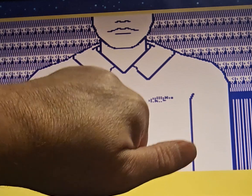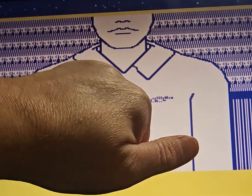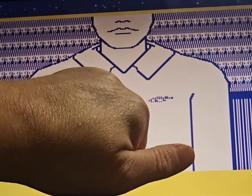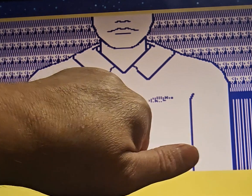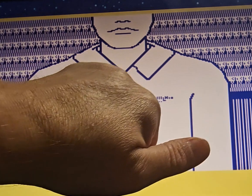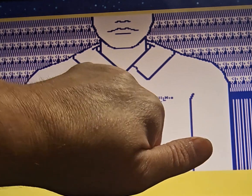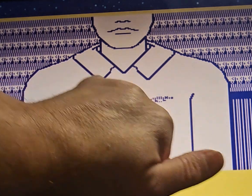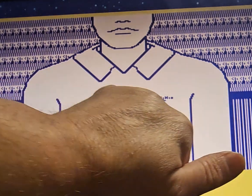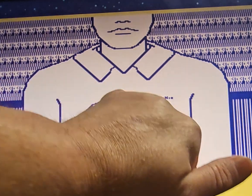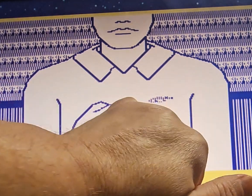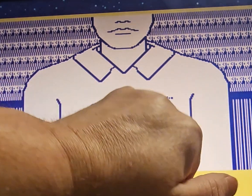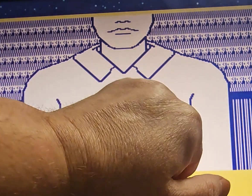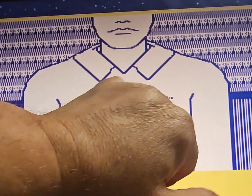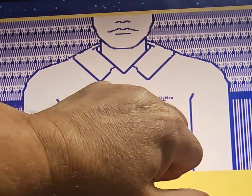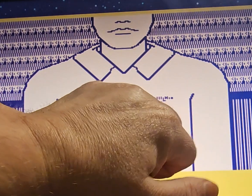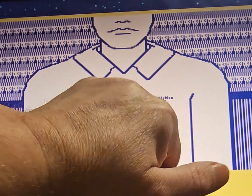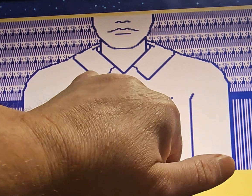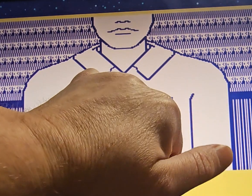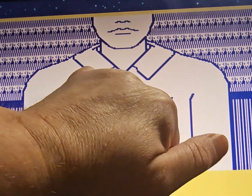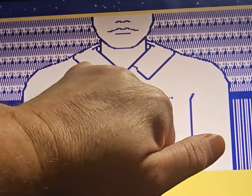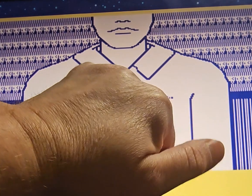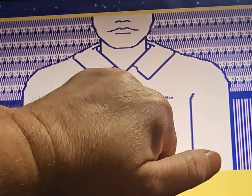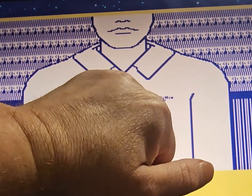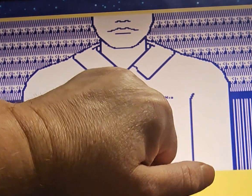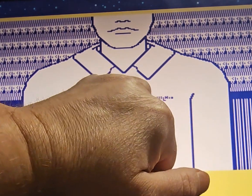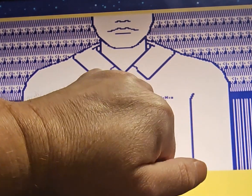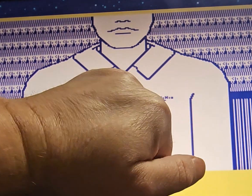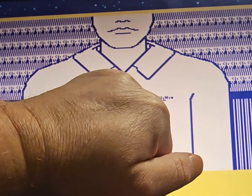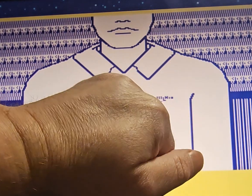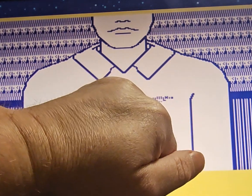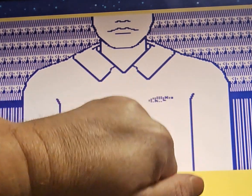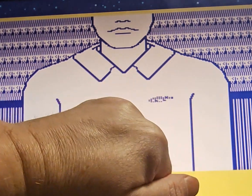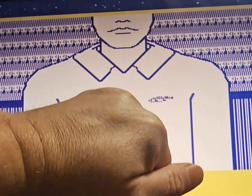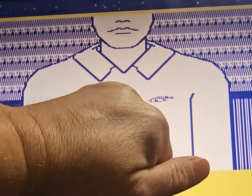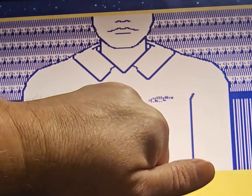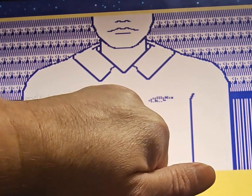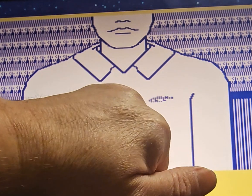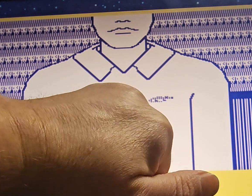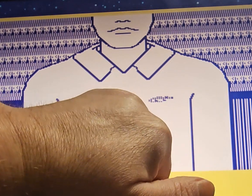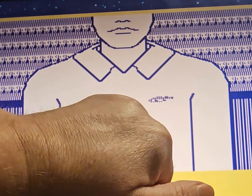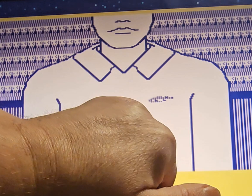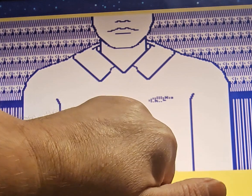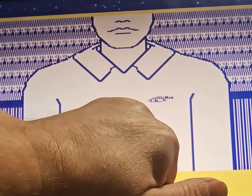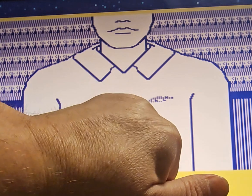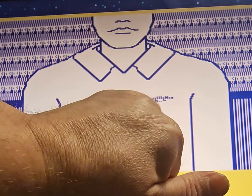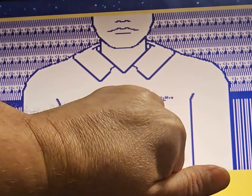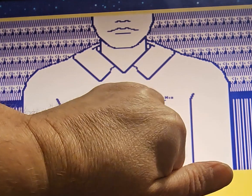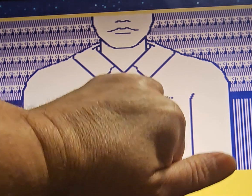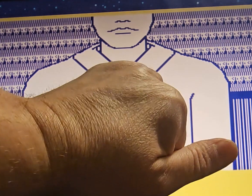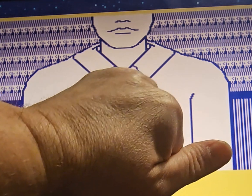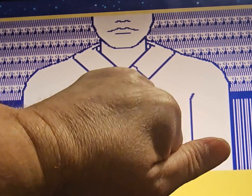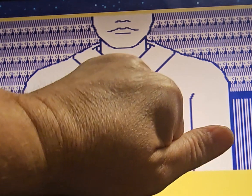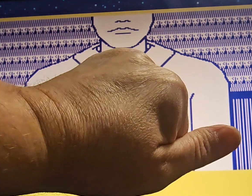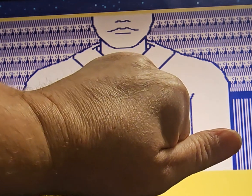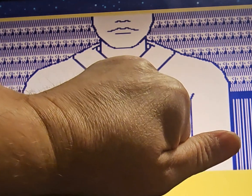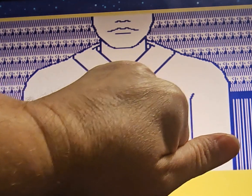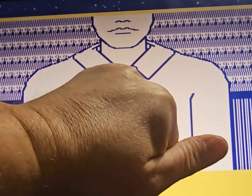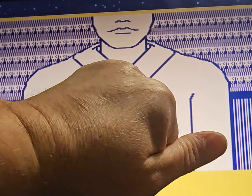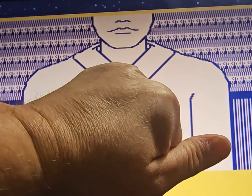Jill. I'm probably doing it wrong. Sorry. First time. J as in Jill.